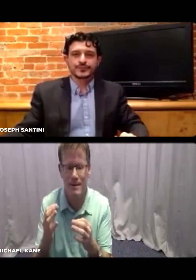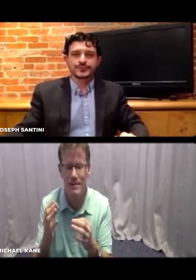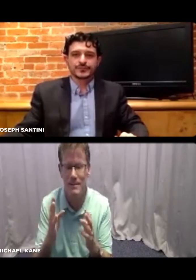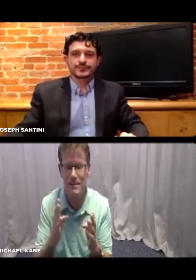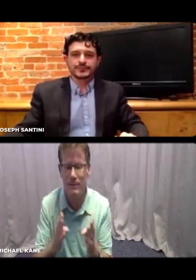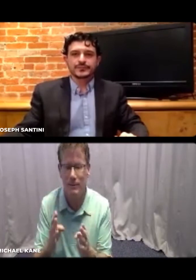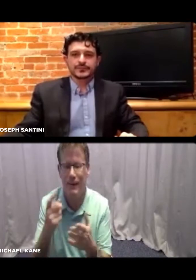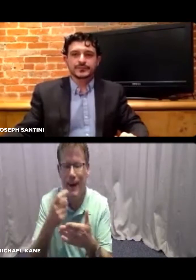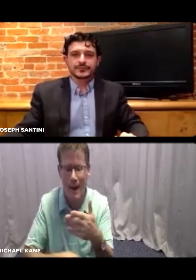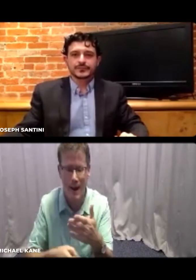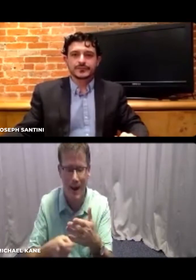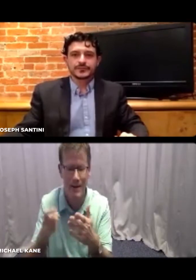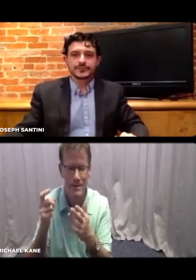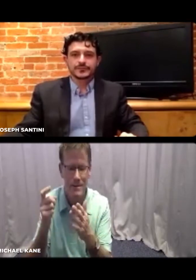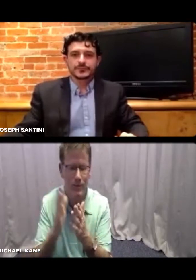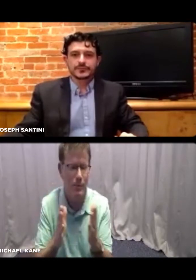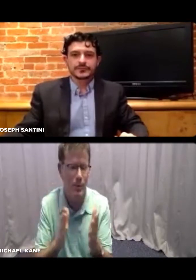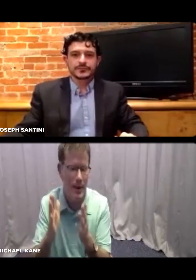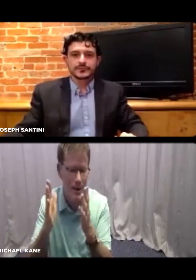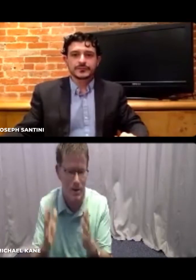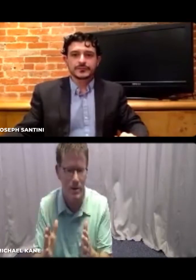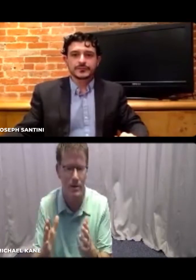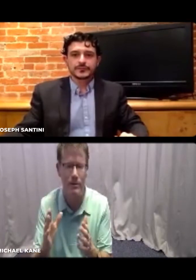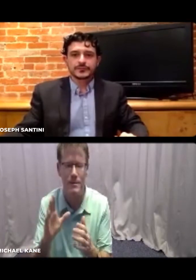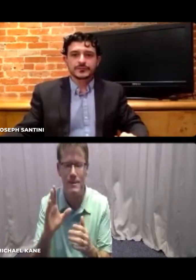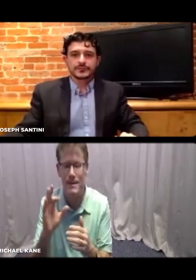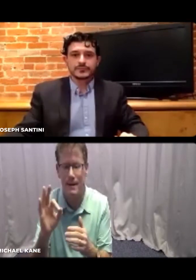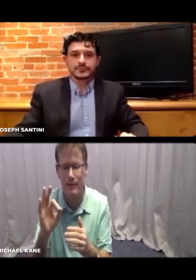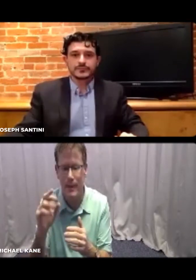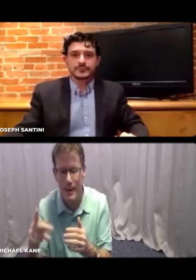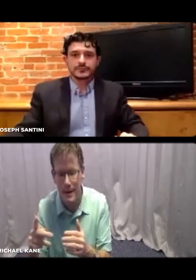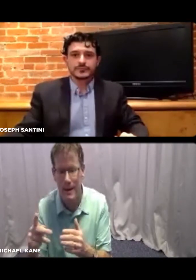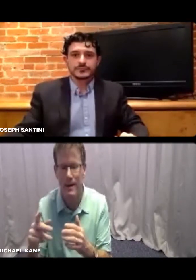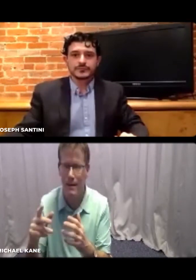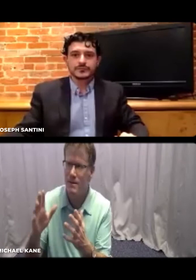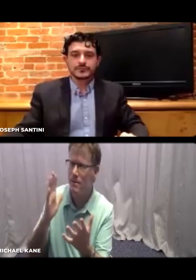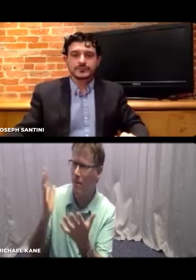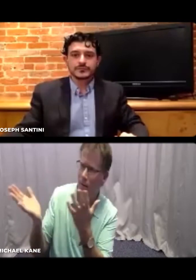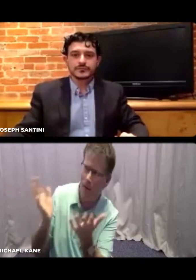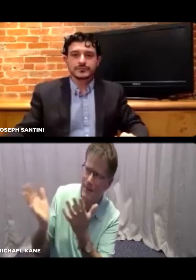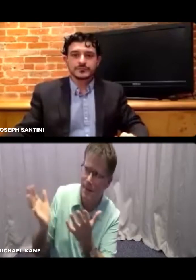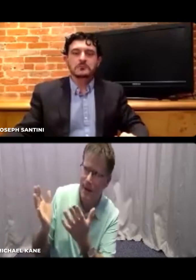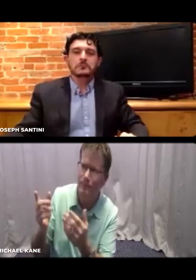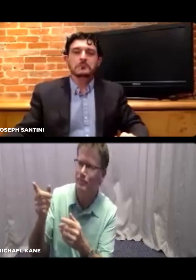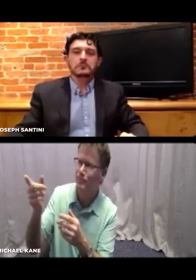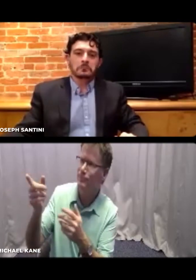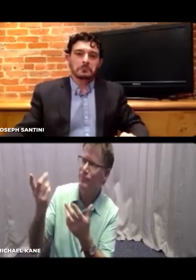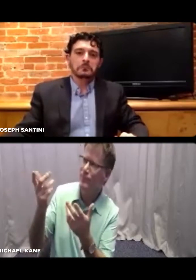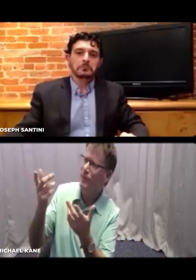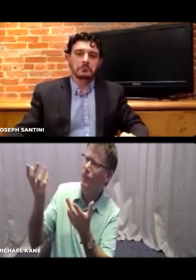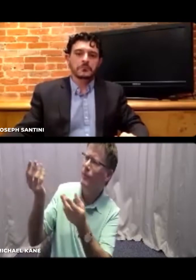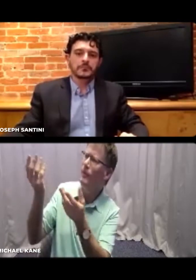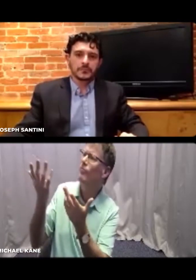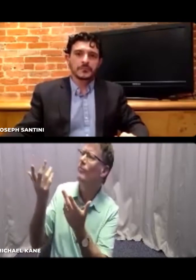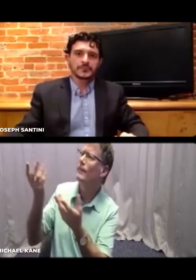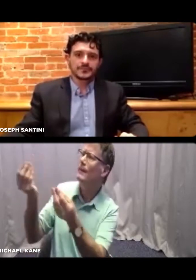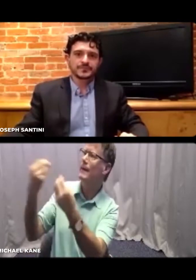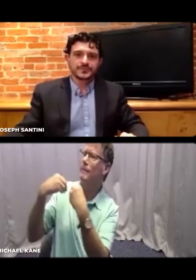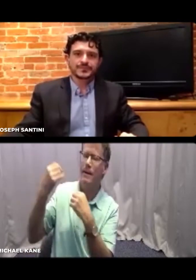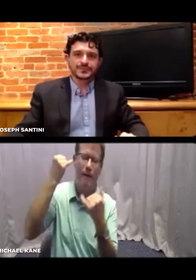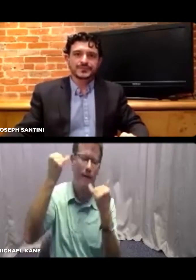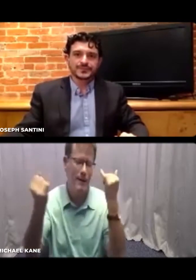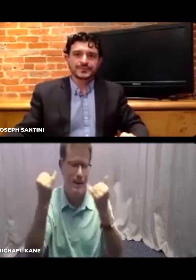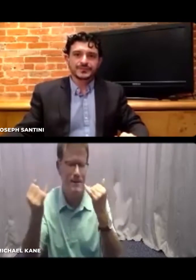And you can talk to your family's tax preparer to get some ideas